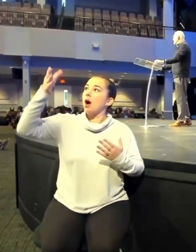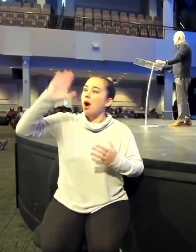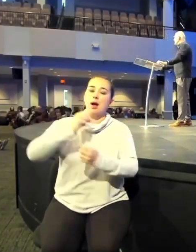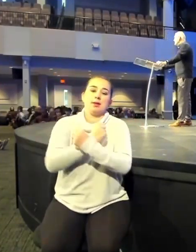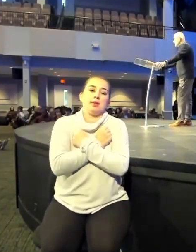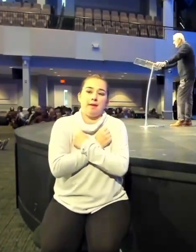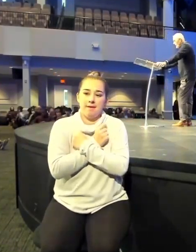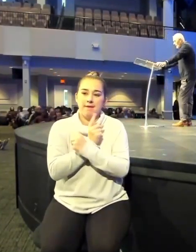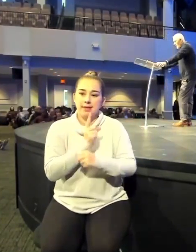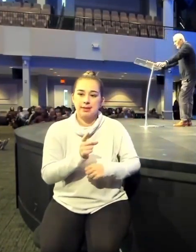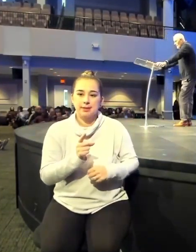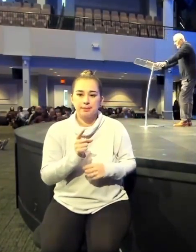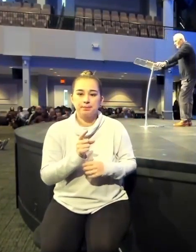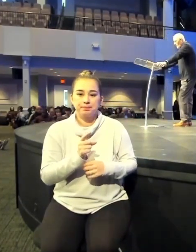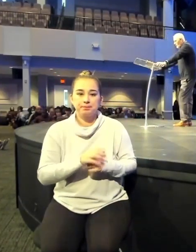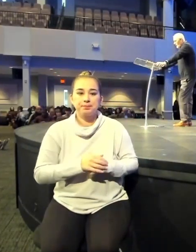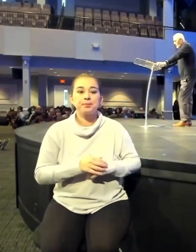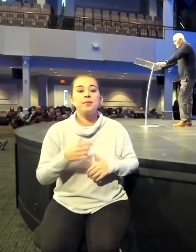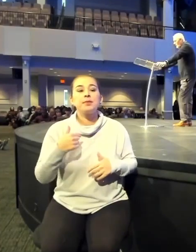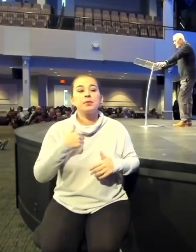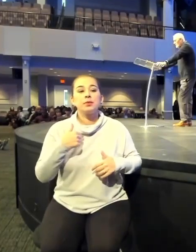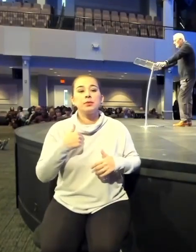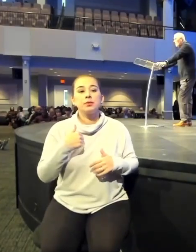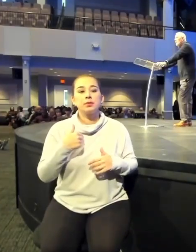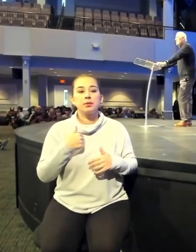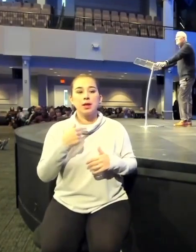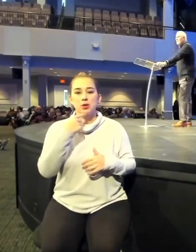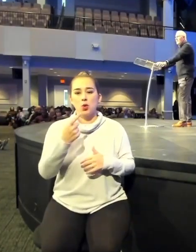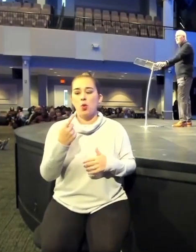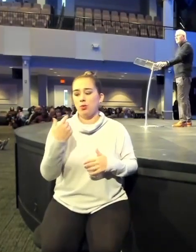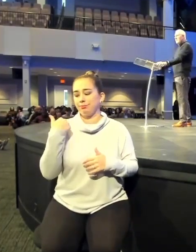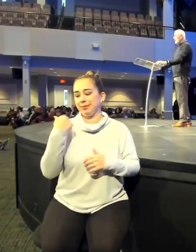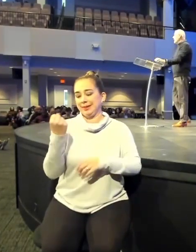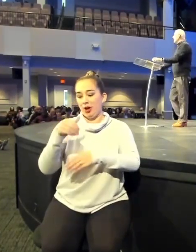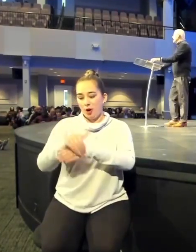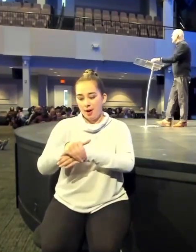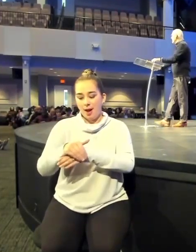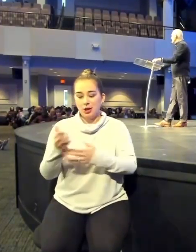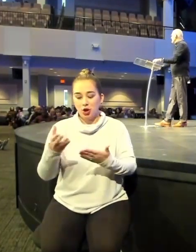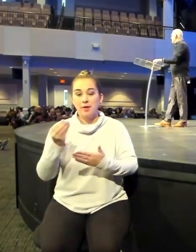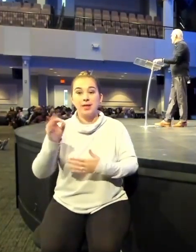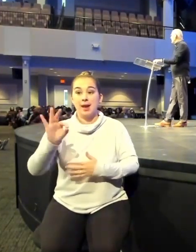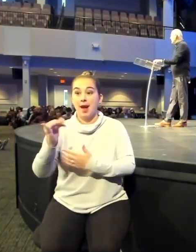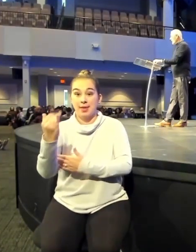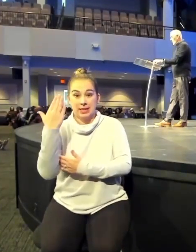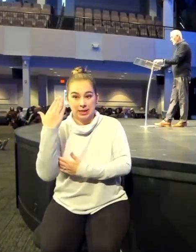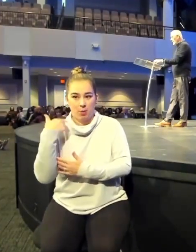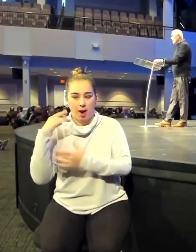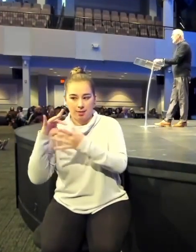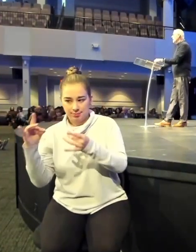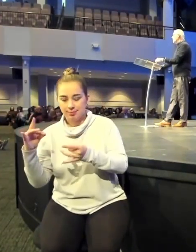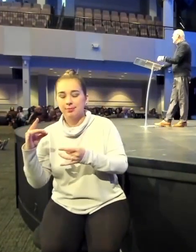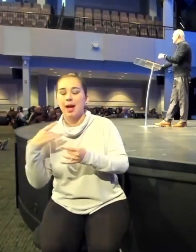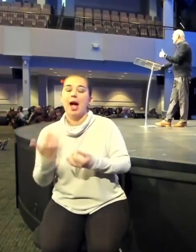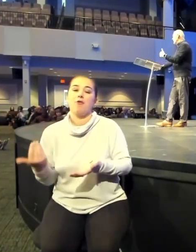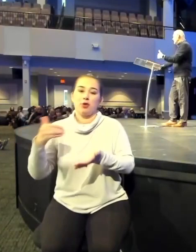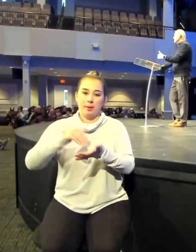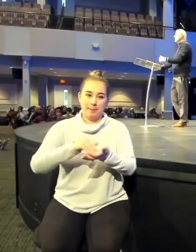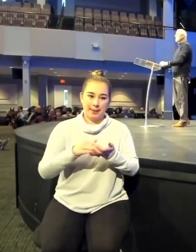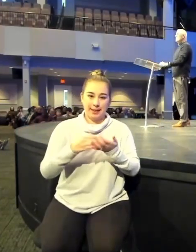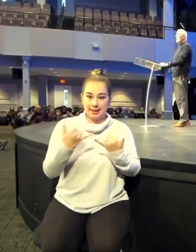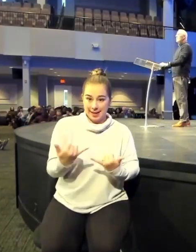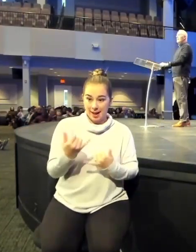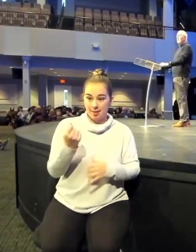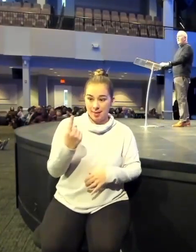really is. I told the Saturday night service and the 9 o'clock service this morning, and I will repeat it again both in